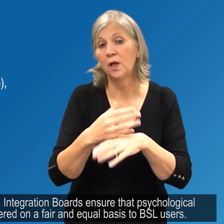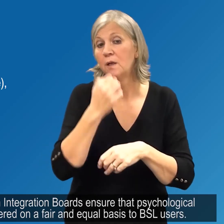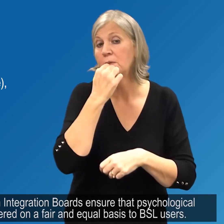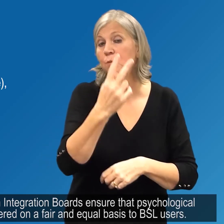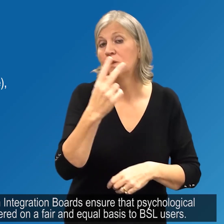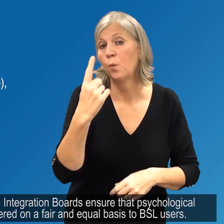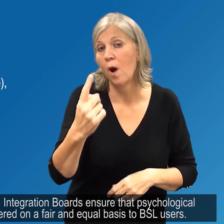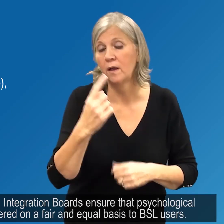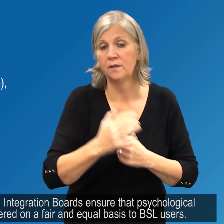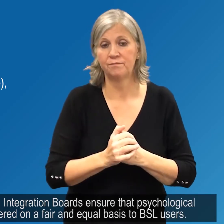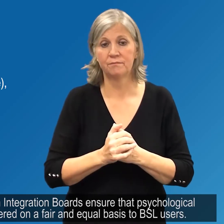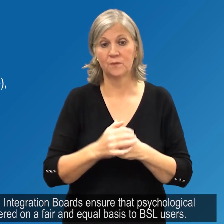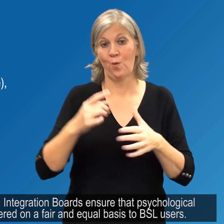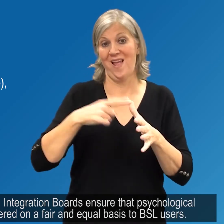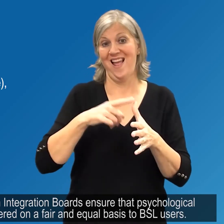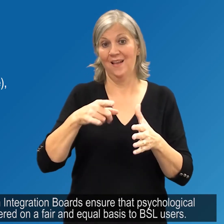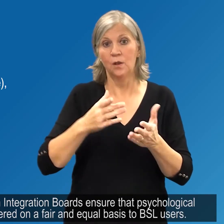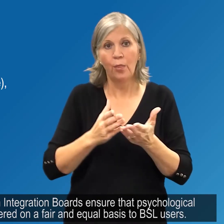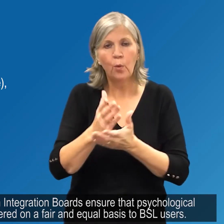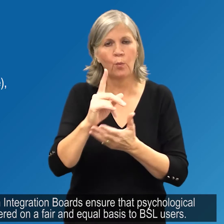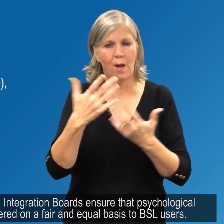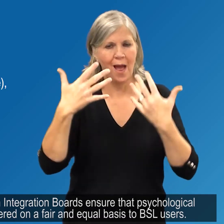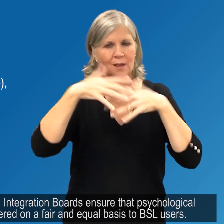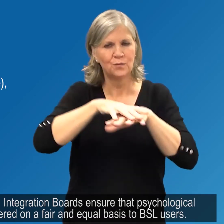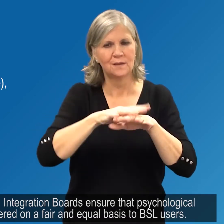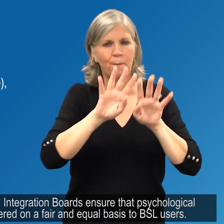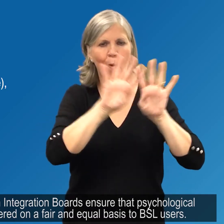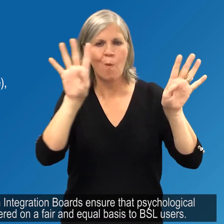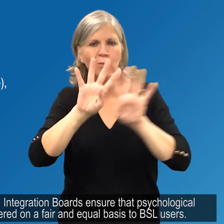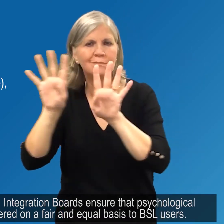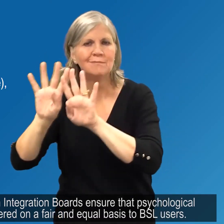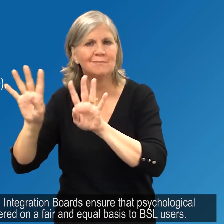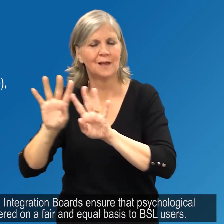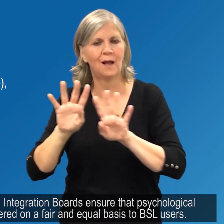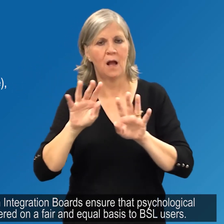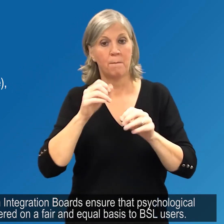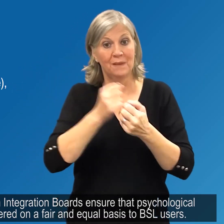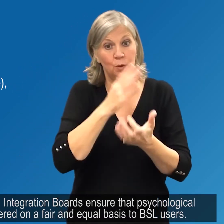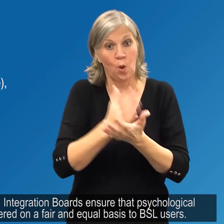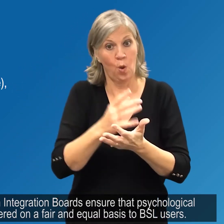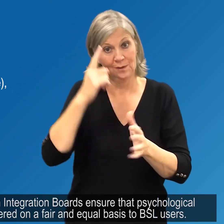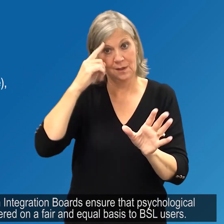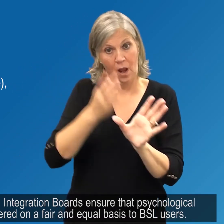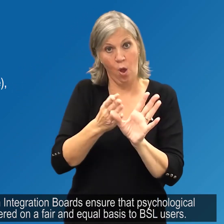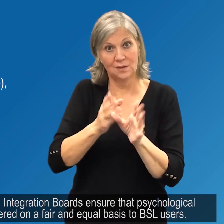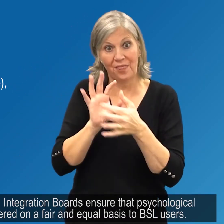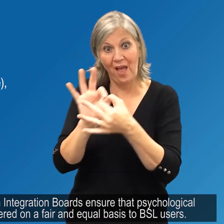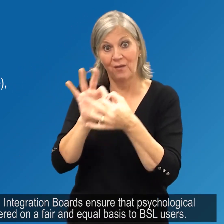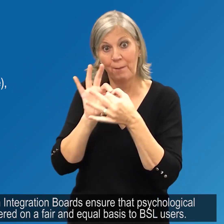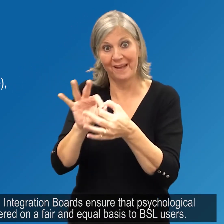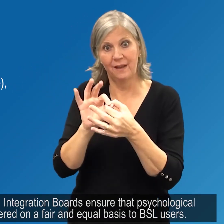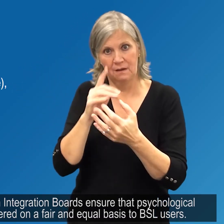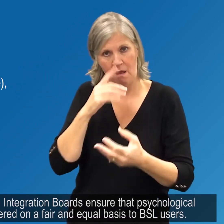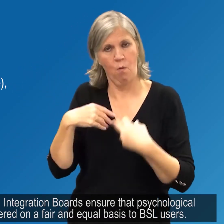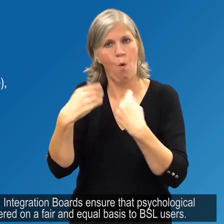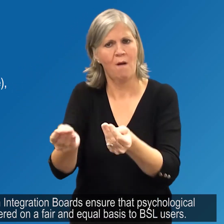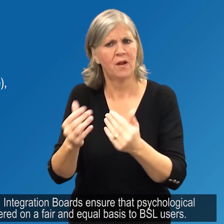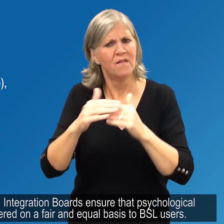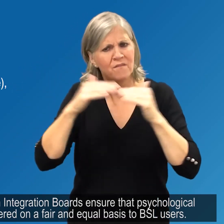Action 21A. Through integration boards, ensure that psychological therapies can be offered on a fair and equal basis